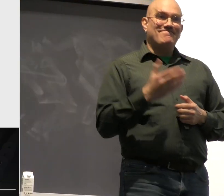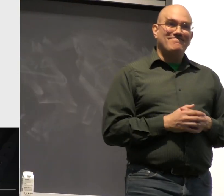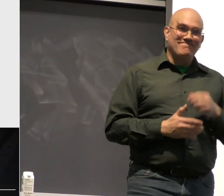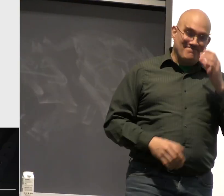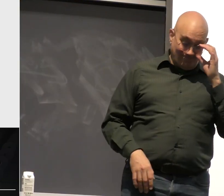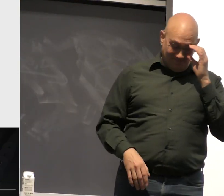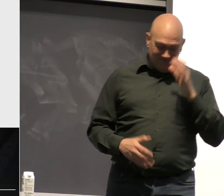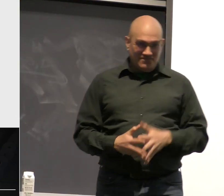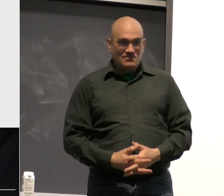Next question.